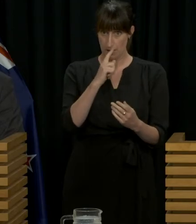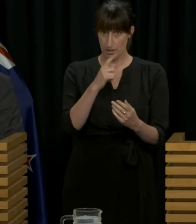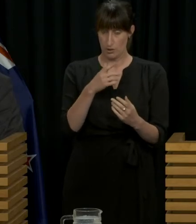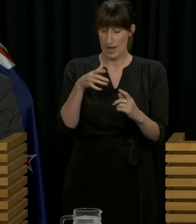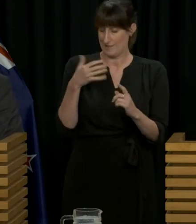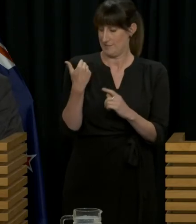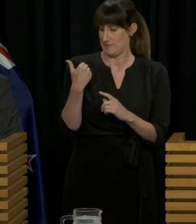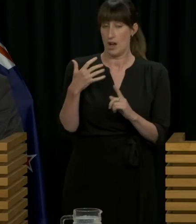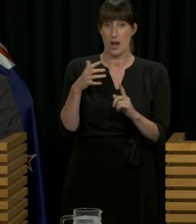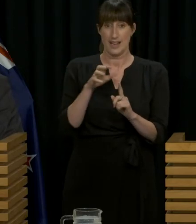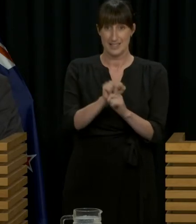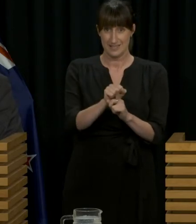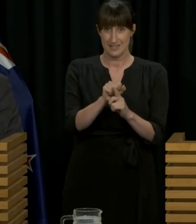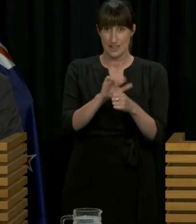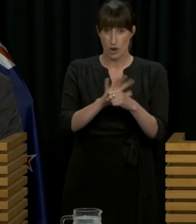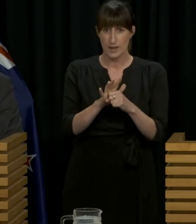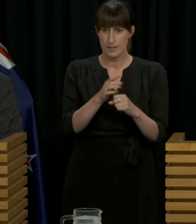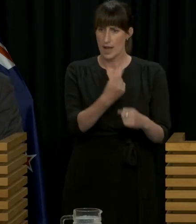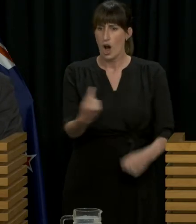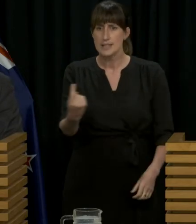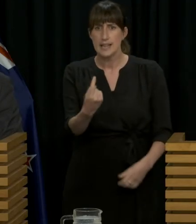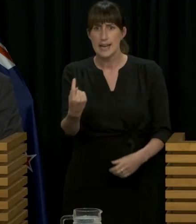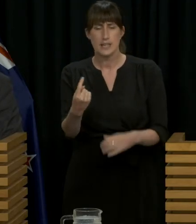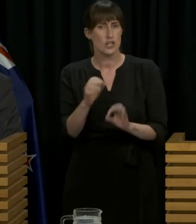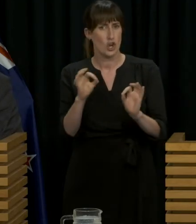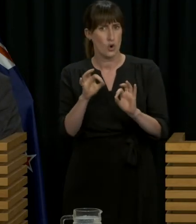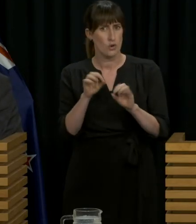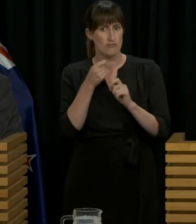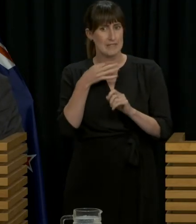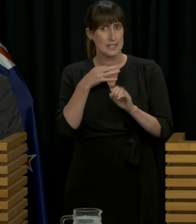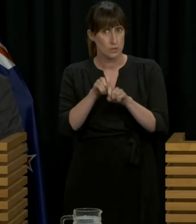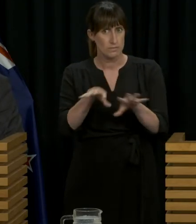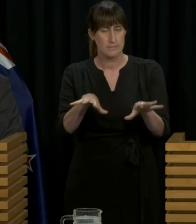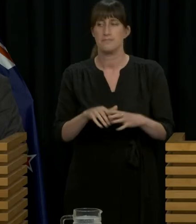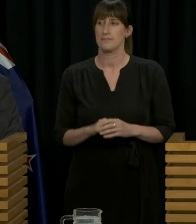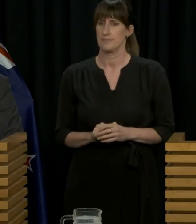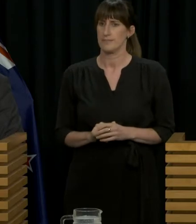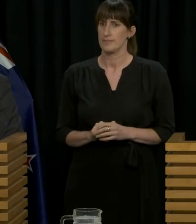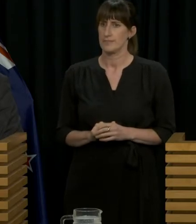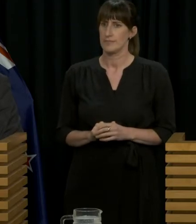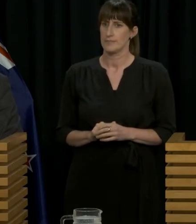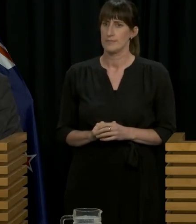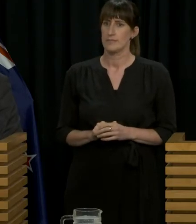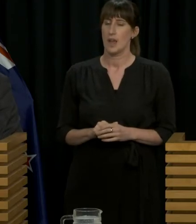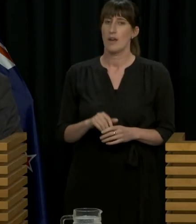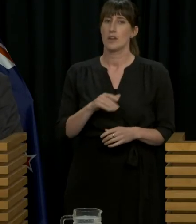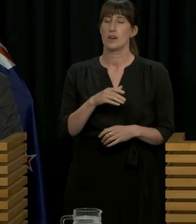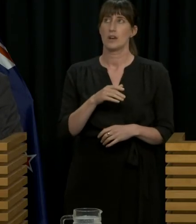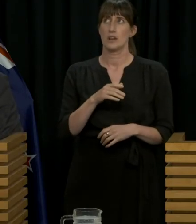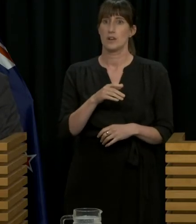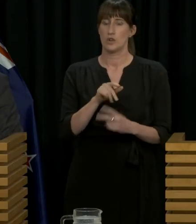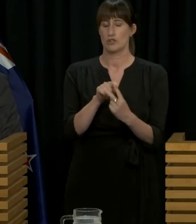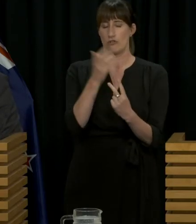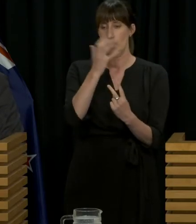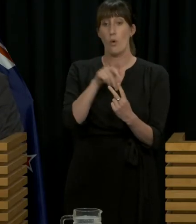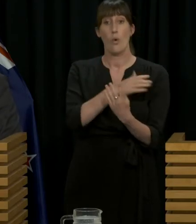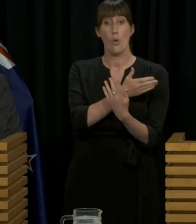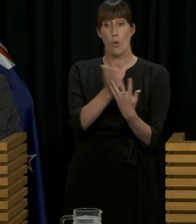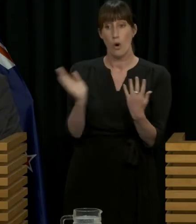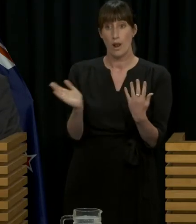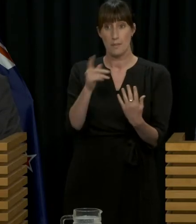we have got in contact with, and I understand it's pretty much all of them that we've been in contact with now, have been asked to isolate,